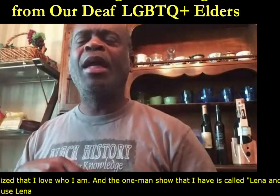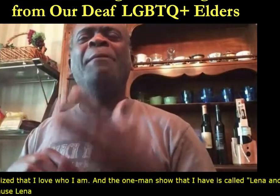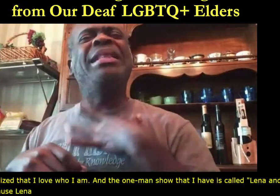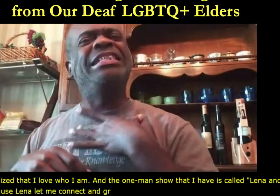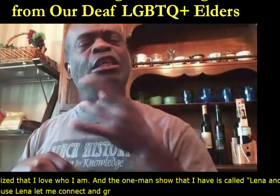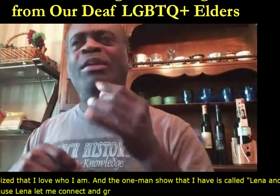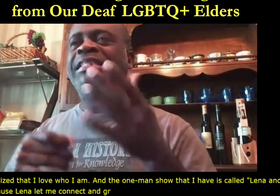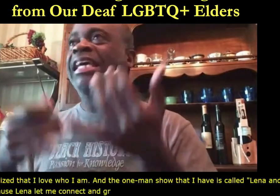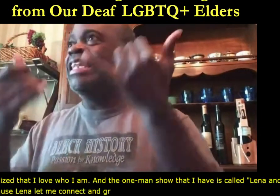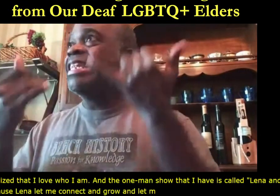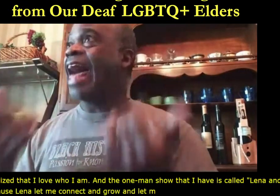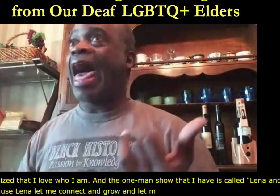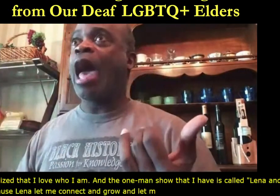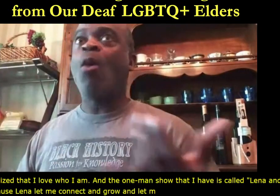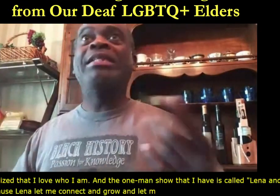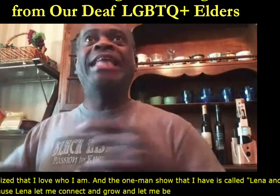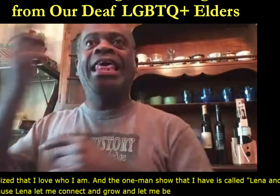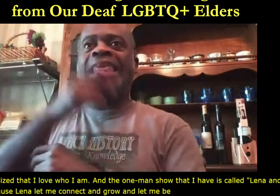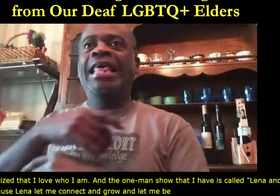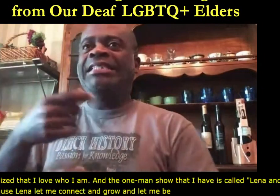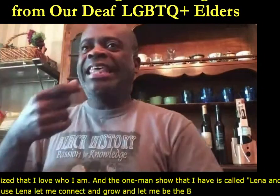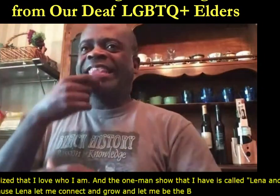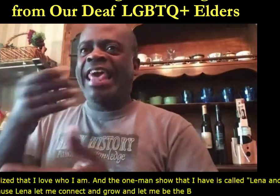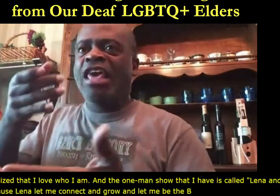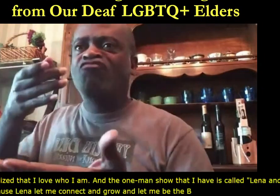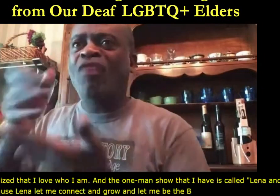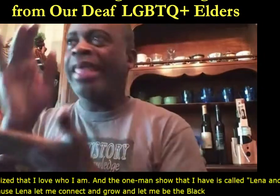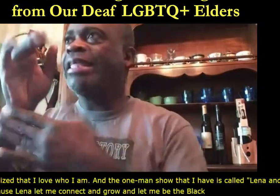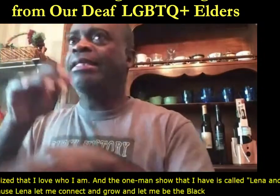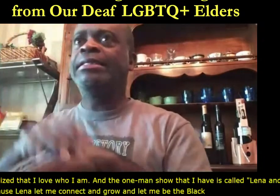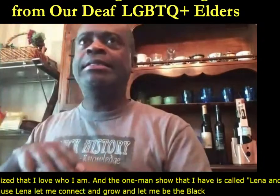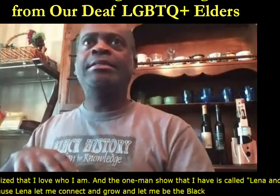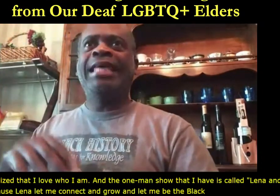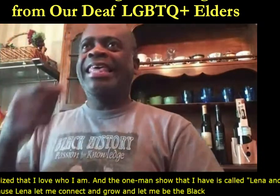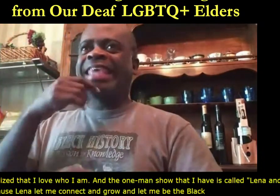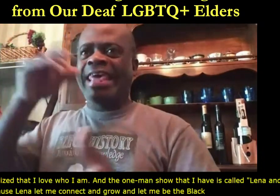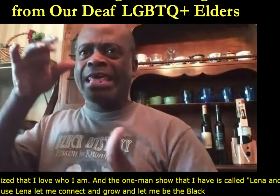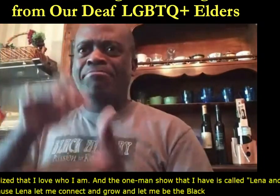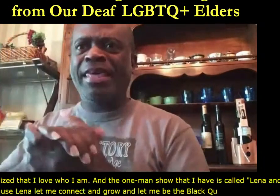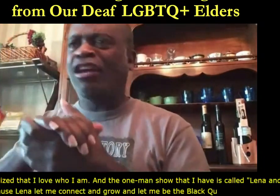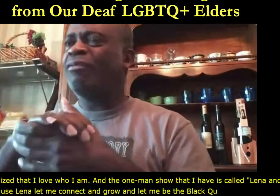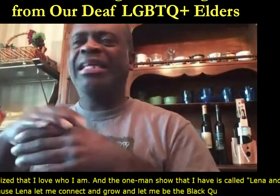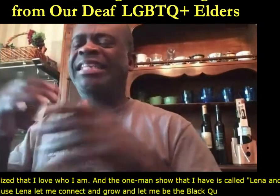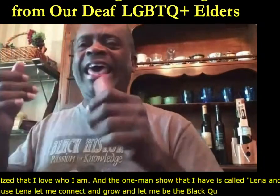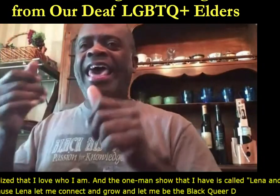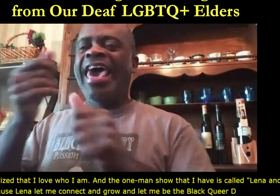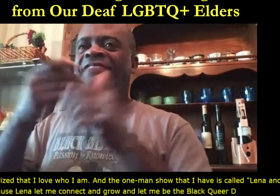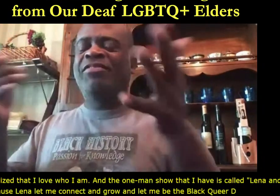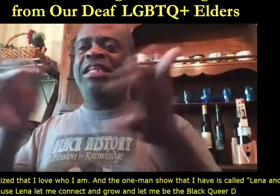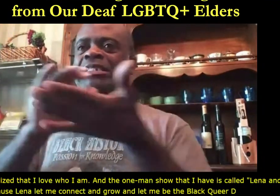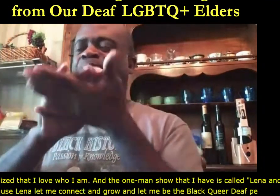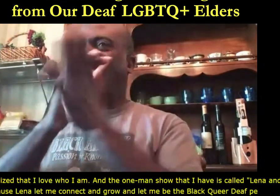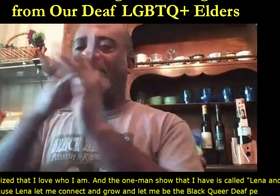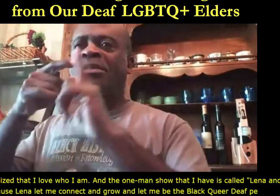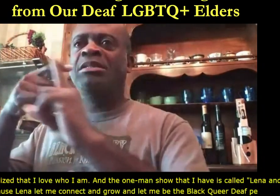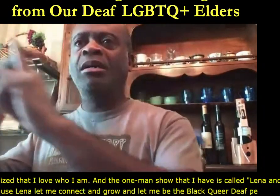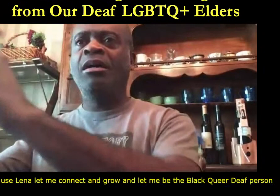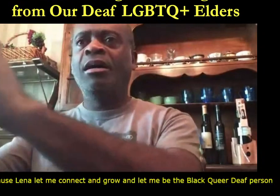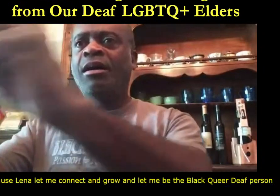and it's interesting nowadays you know with gay rights gay marriage everything